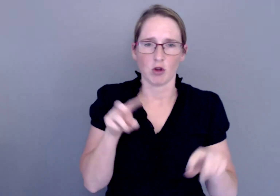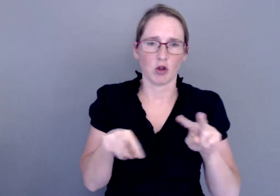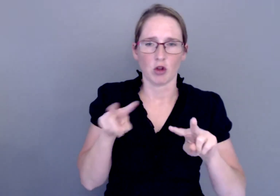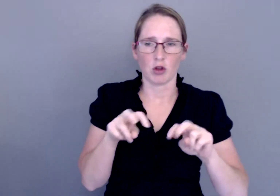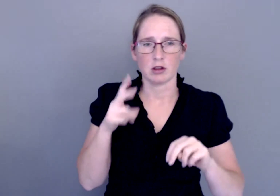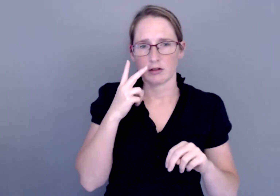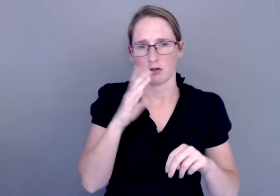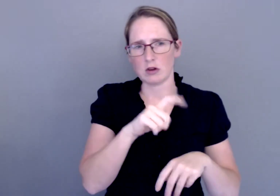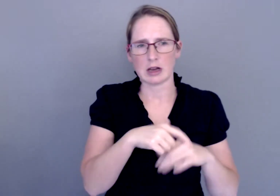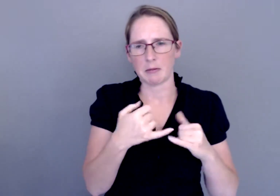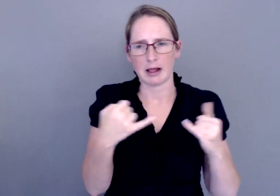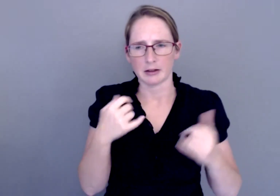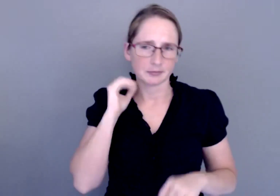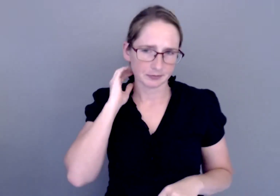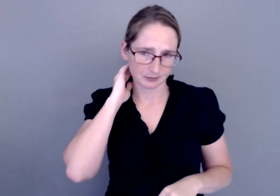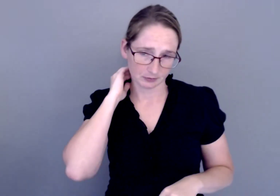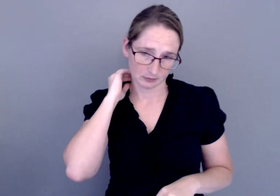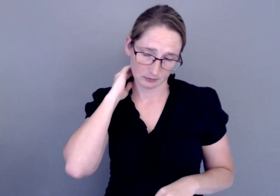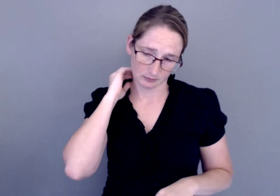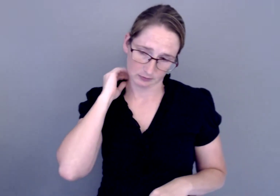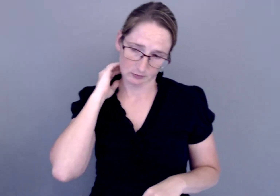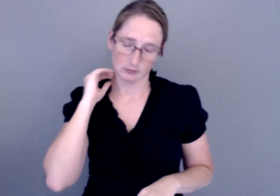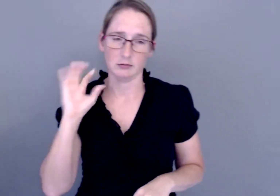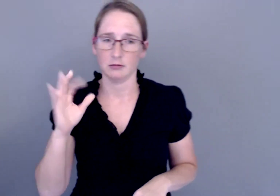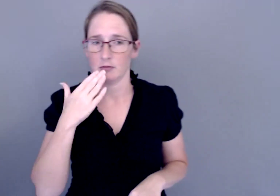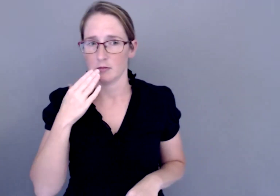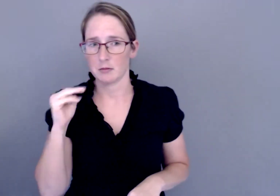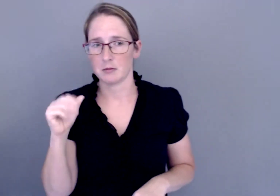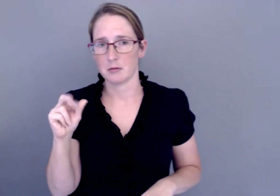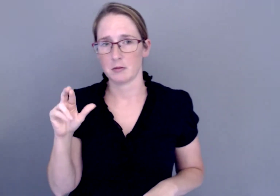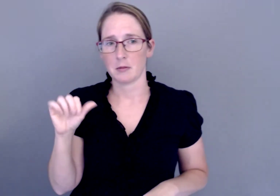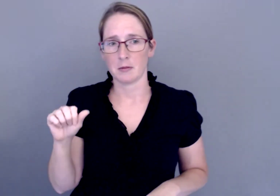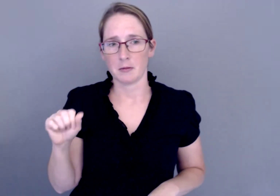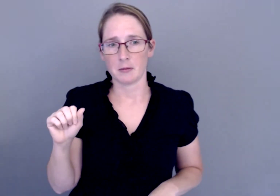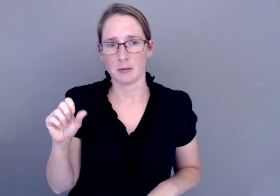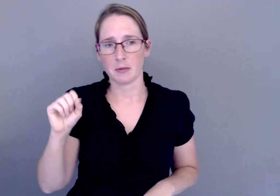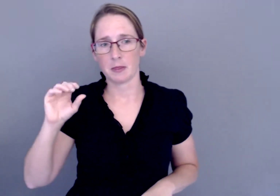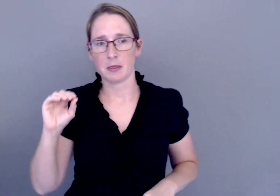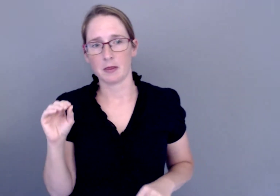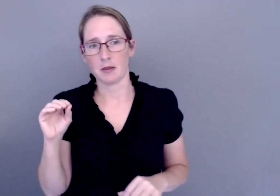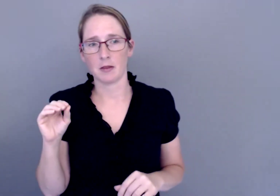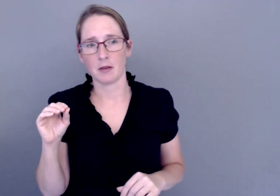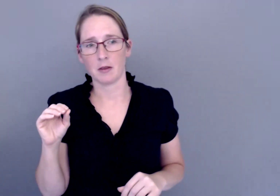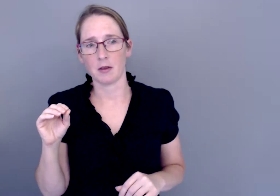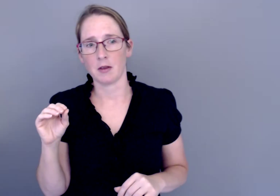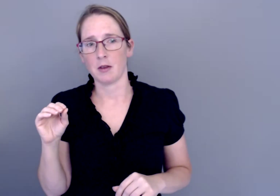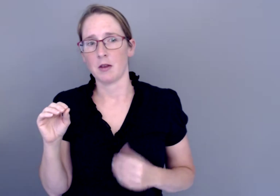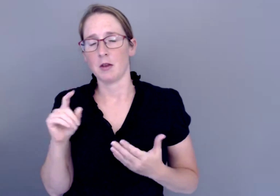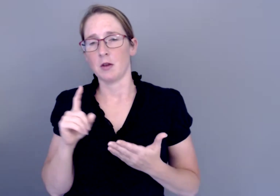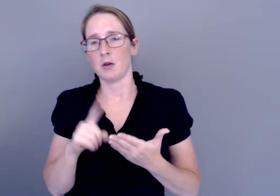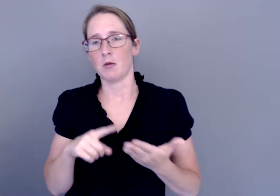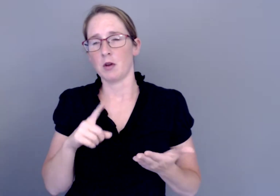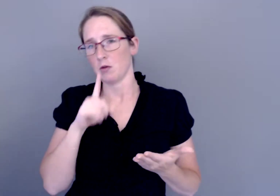2-year timeline that we have? Yeah, thank you. This is Maria. So what we're really